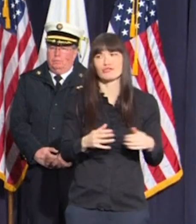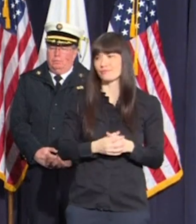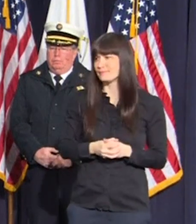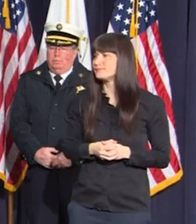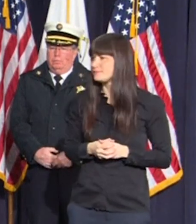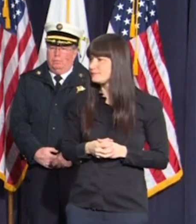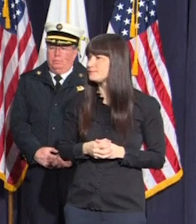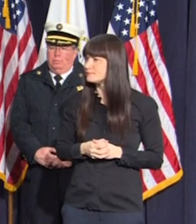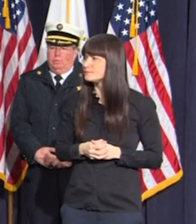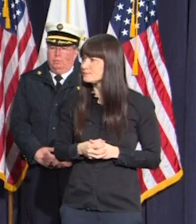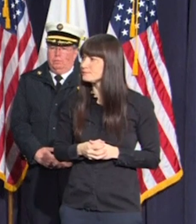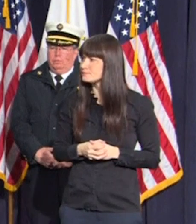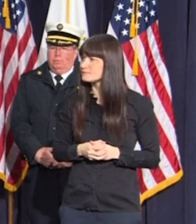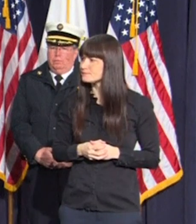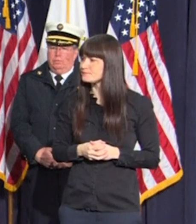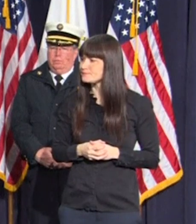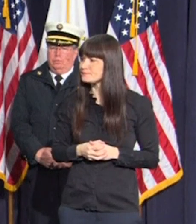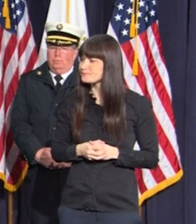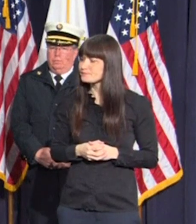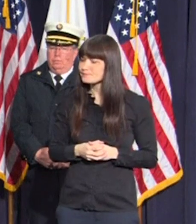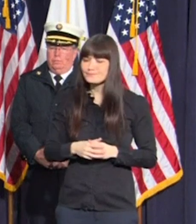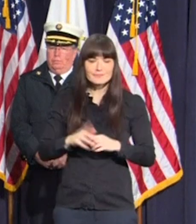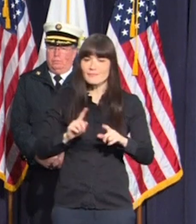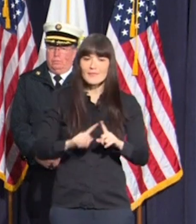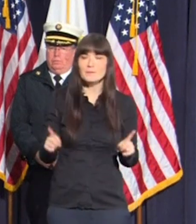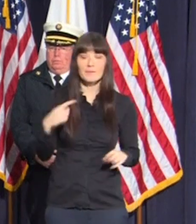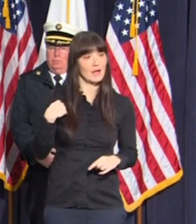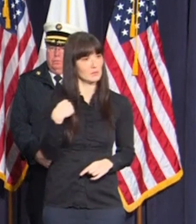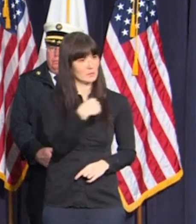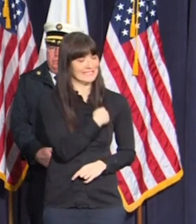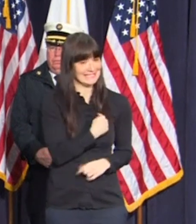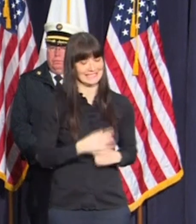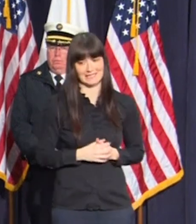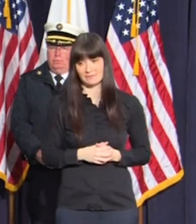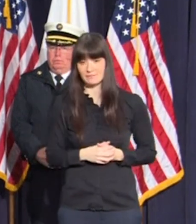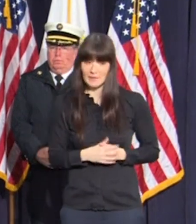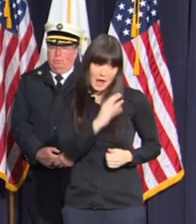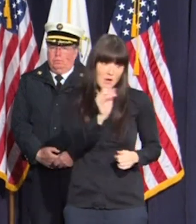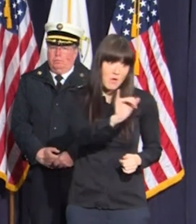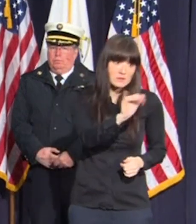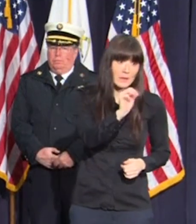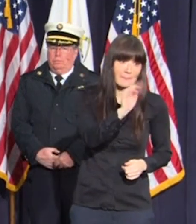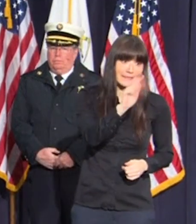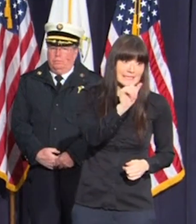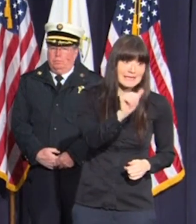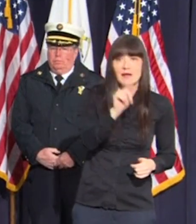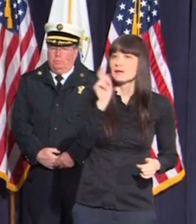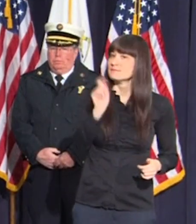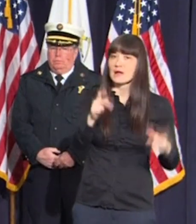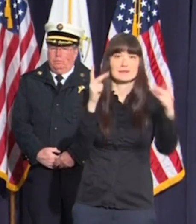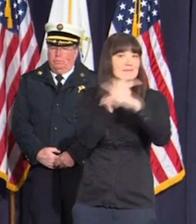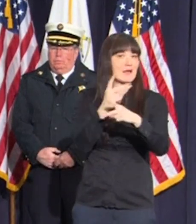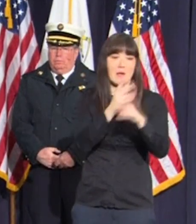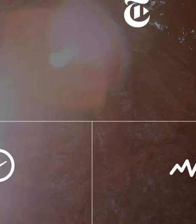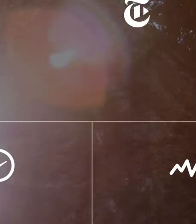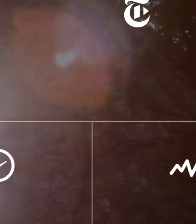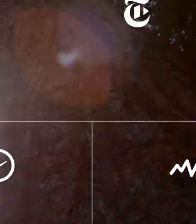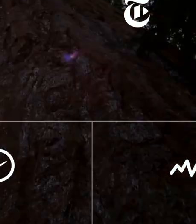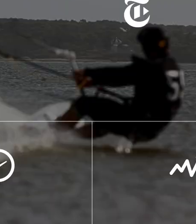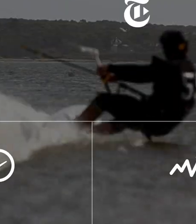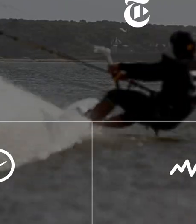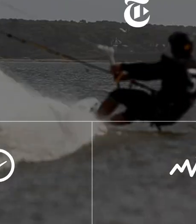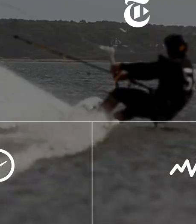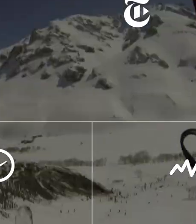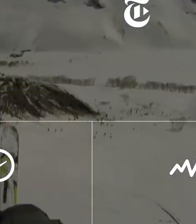But we are going to have to figure out, and they are going to have to figure out what the operating plan is going to be going forward here.